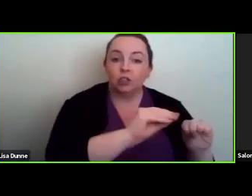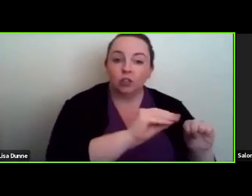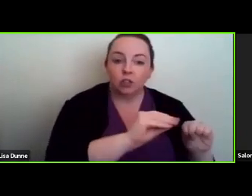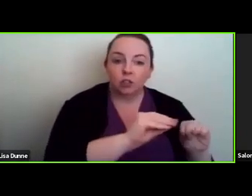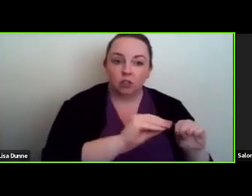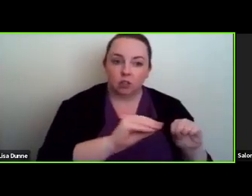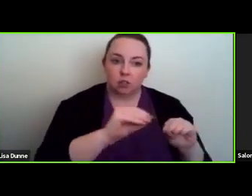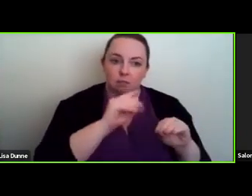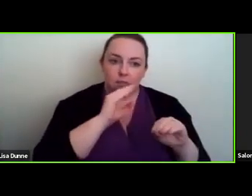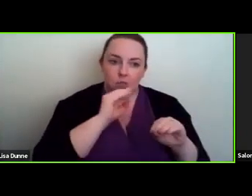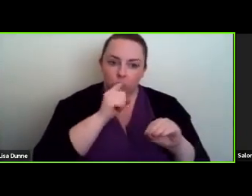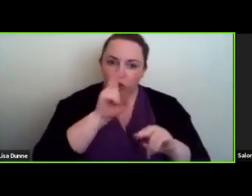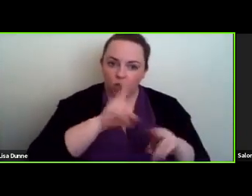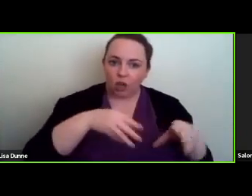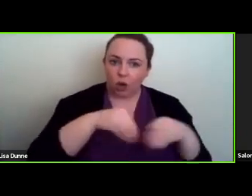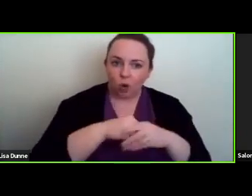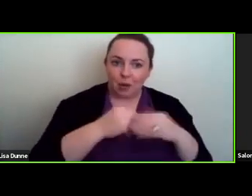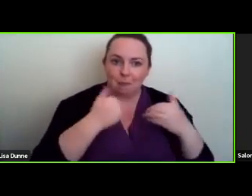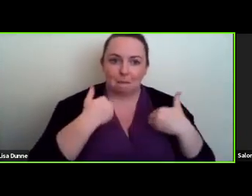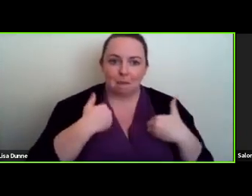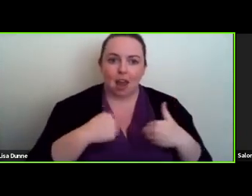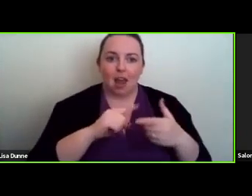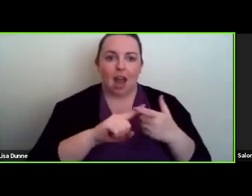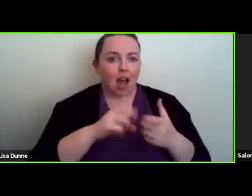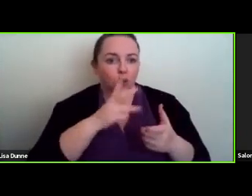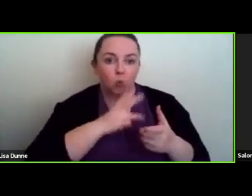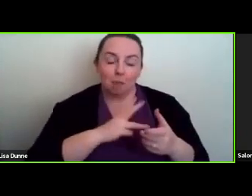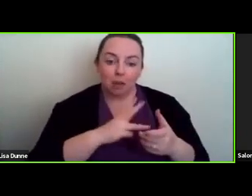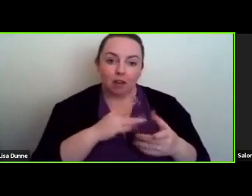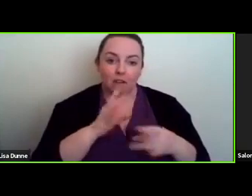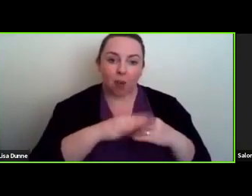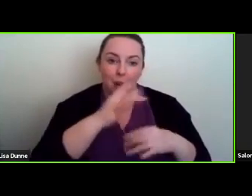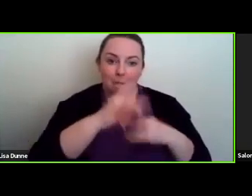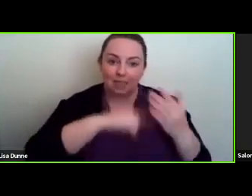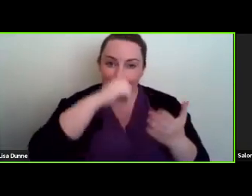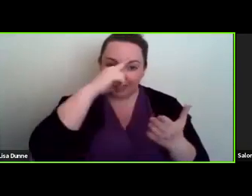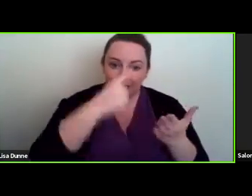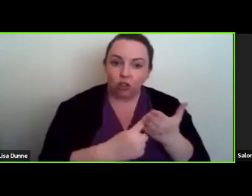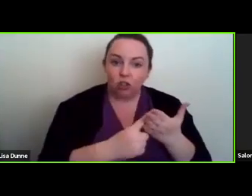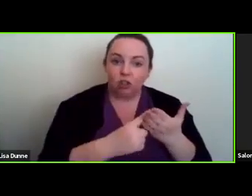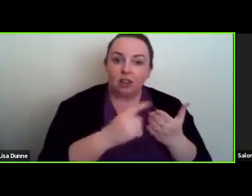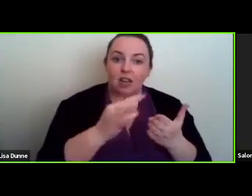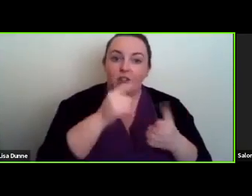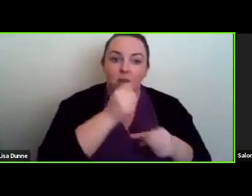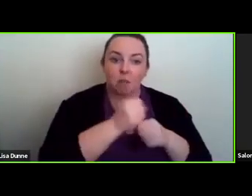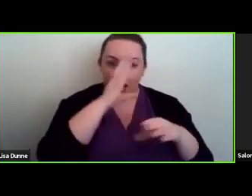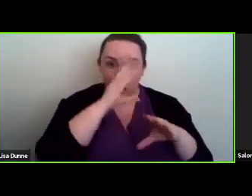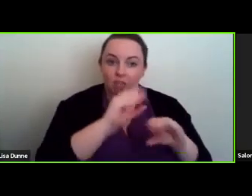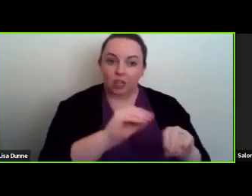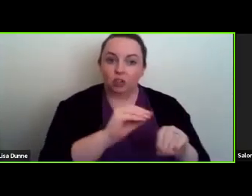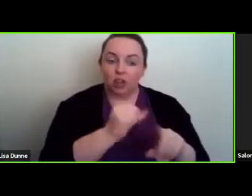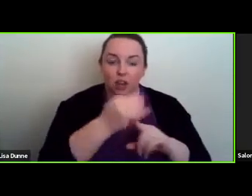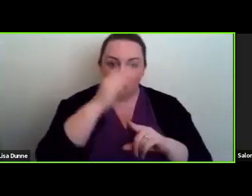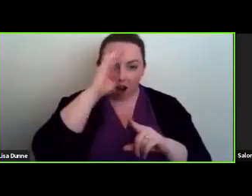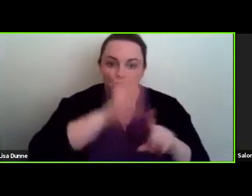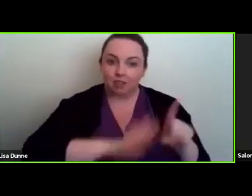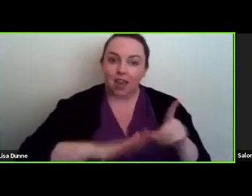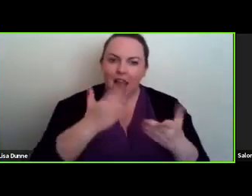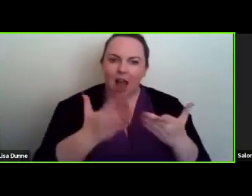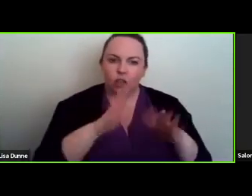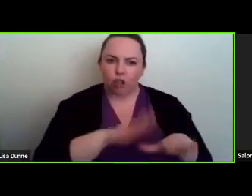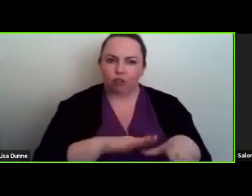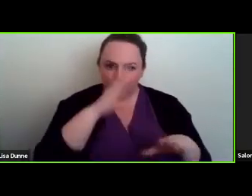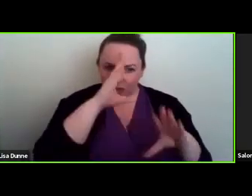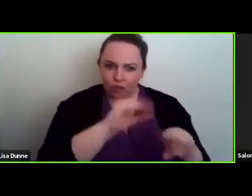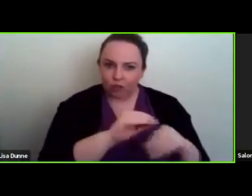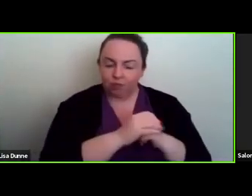include men and women in making decisions when we are talking about education and how our children are educated? Are we inviting